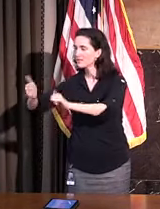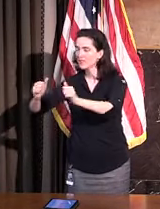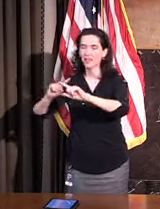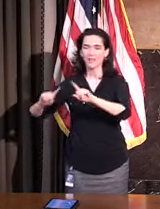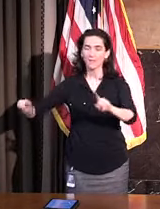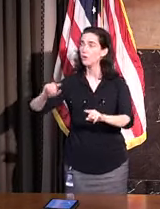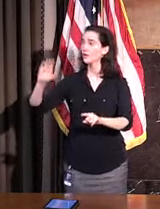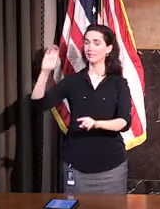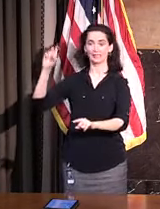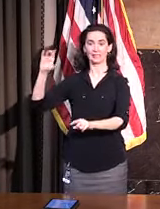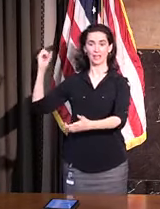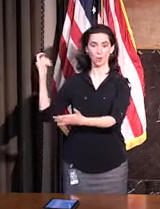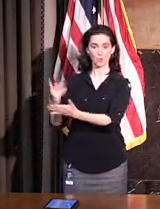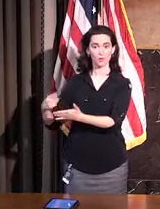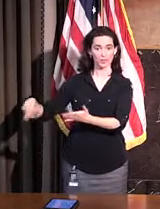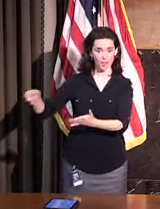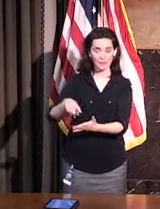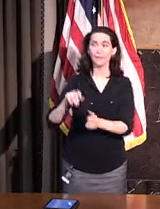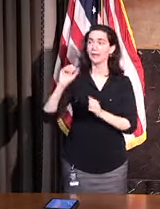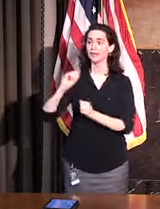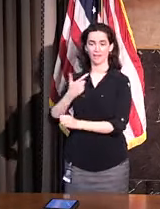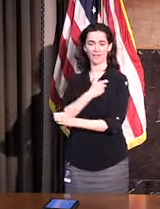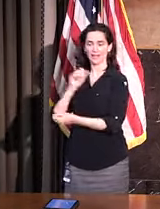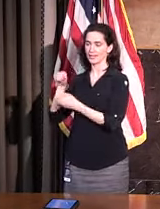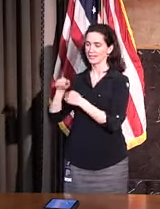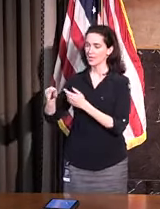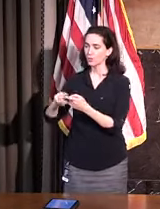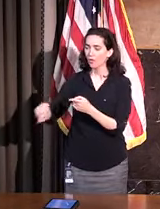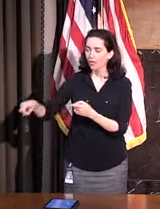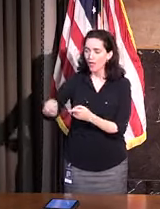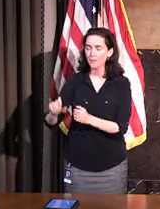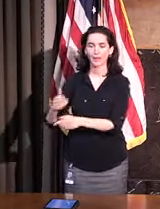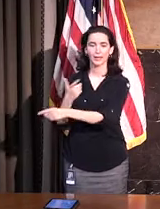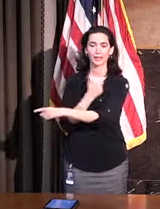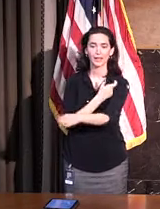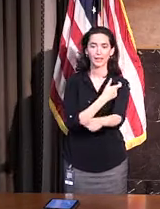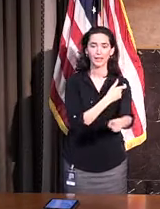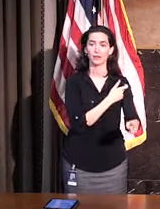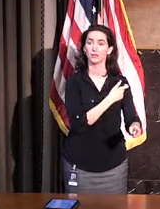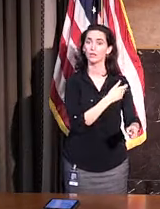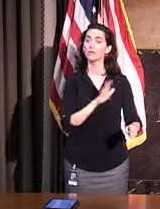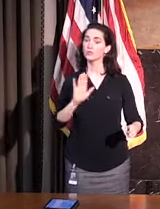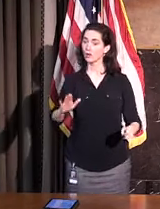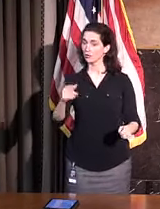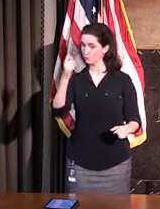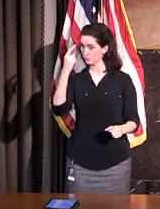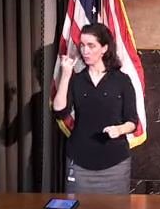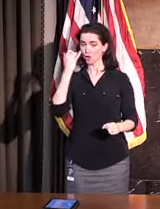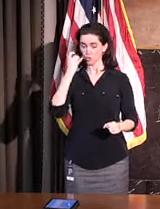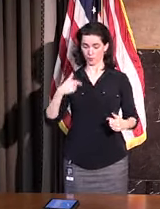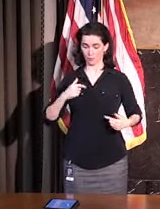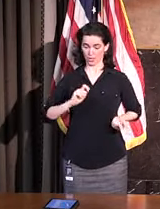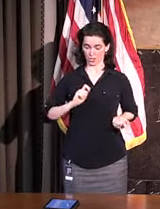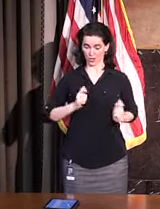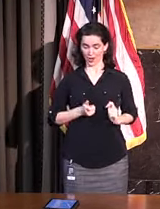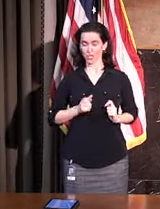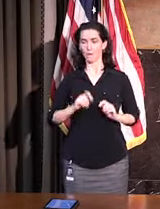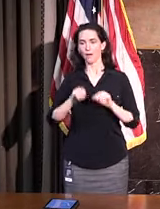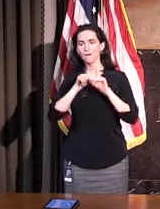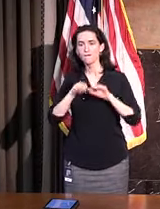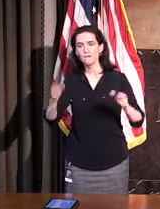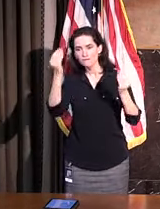by the CDC to receive and administer the vaccine. Anytime you're making changes, you have to be communicating that up and